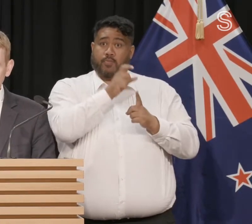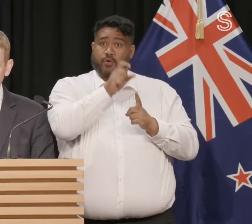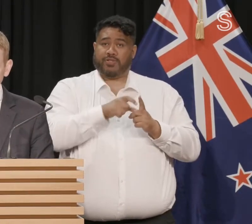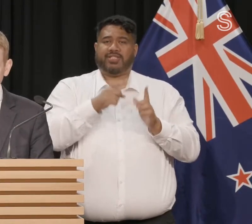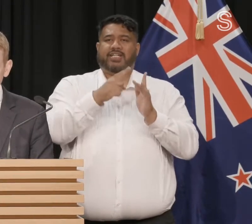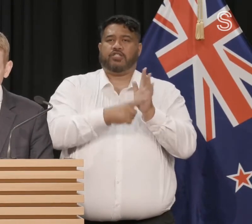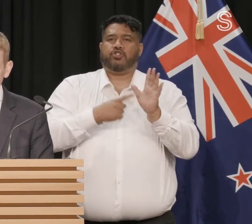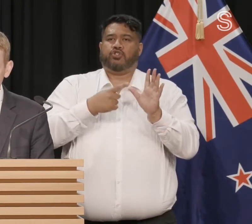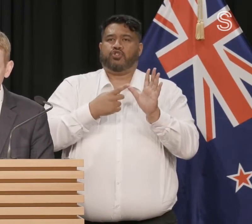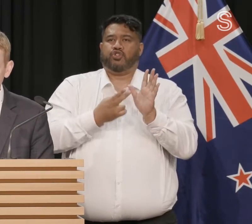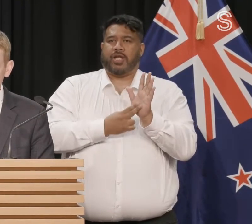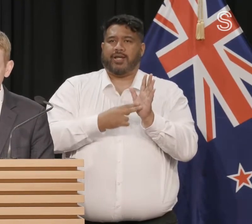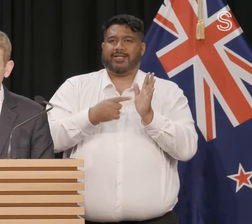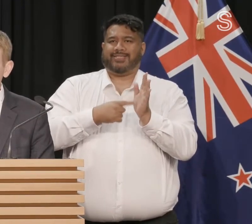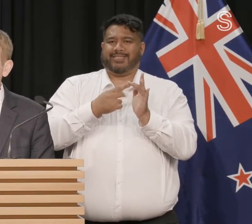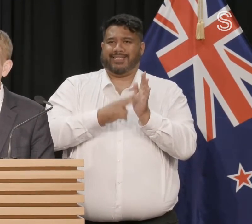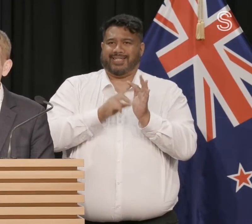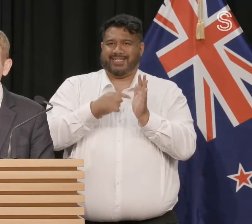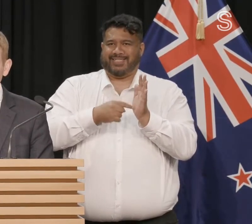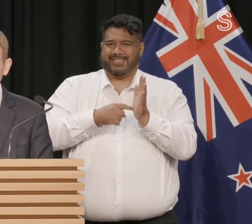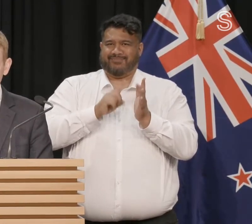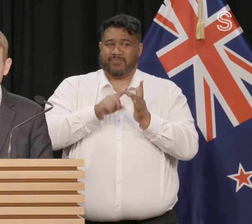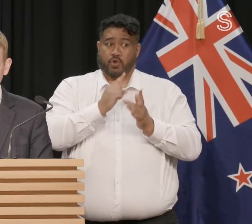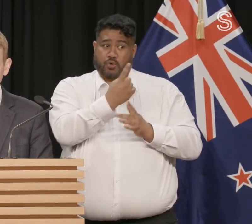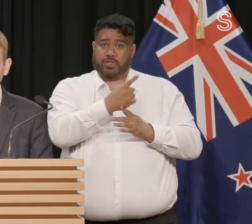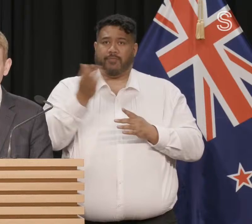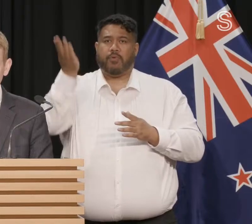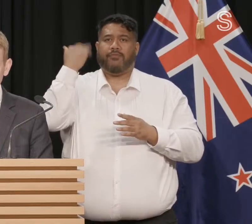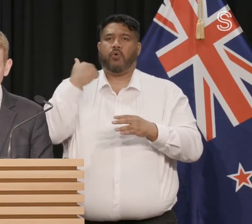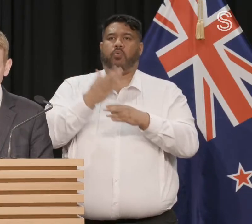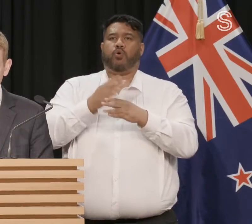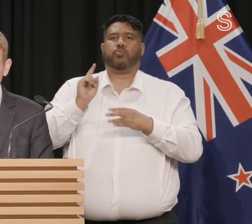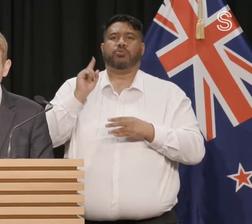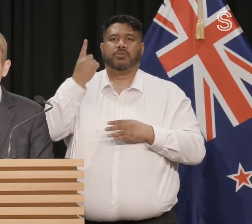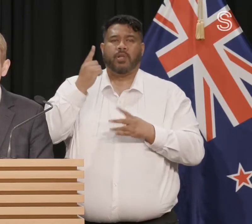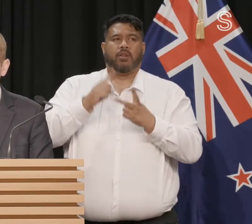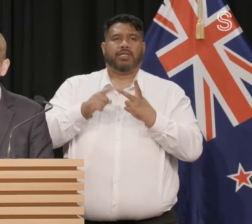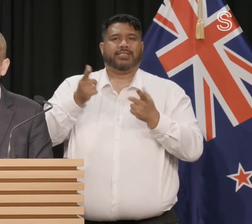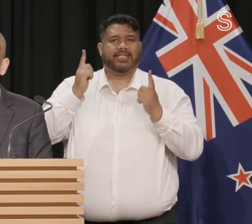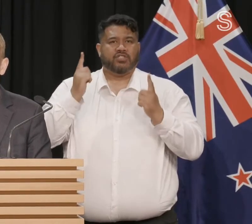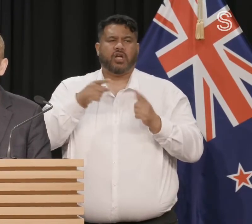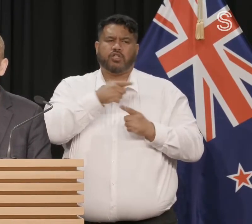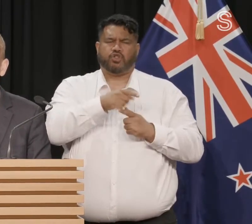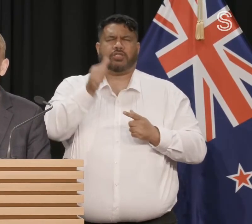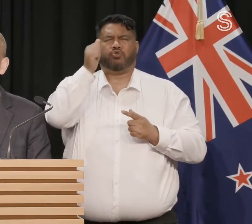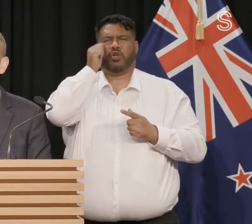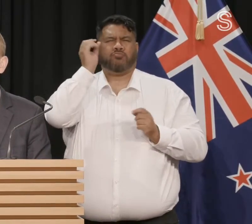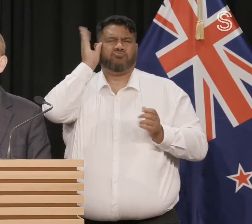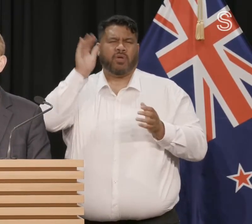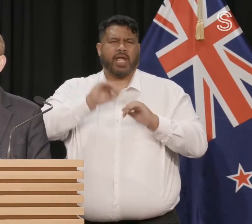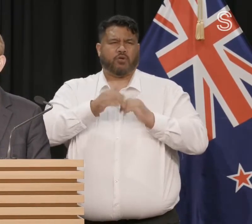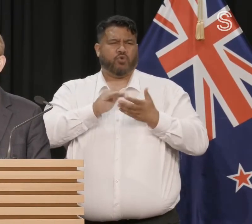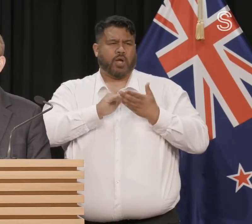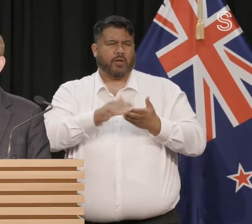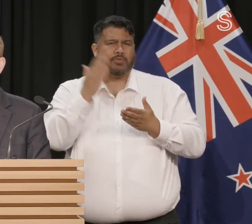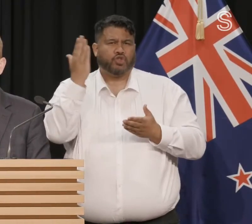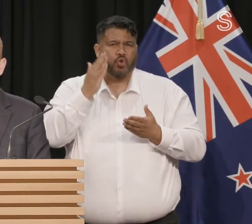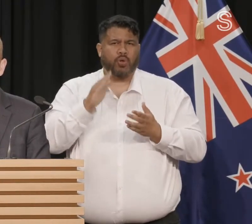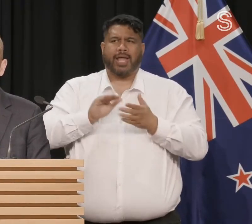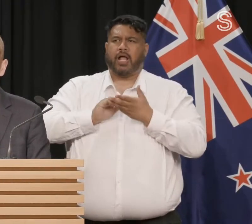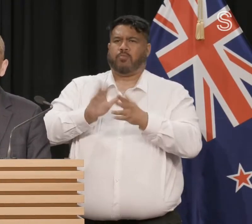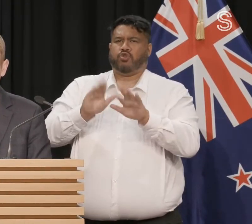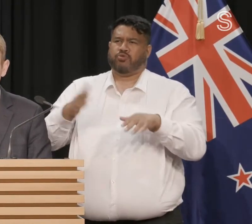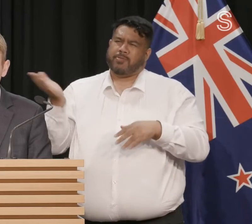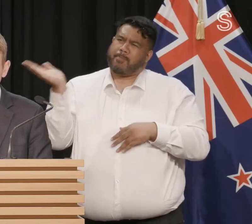is uniquely placed to address the post-COVID challenges our education system has faced and to get our kids back into the classroom